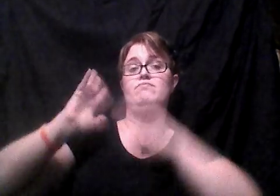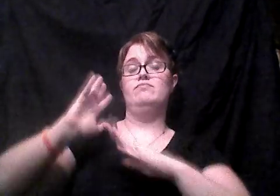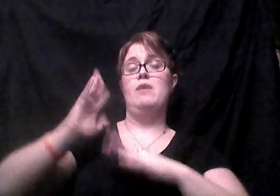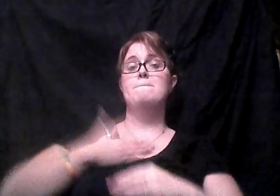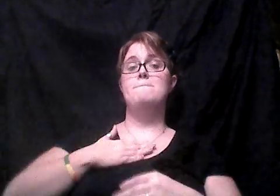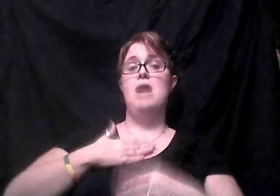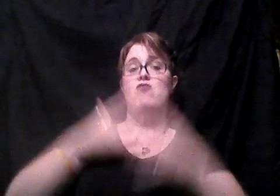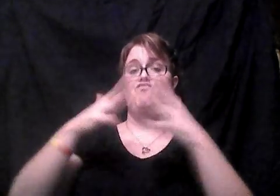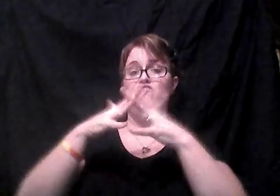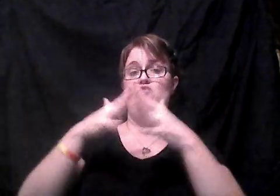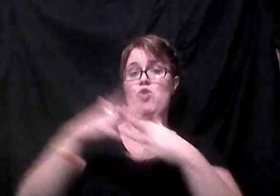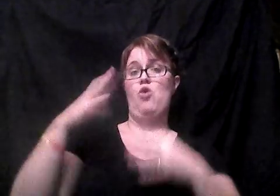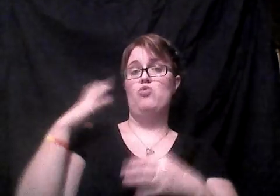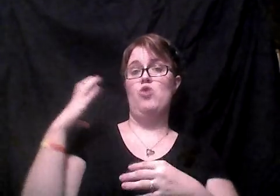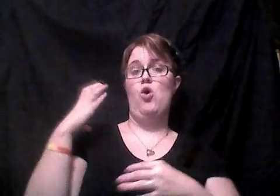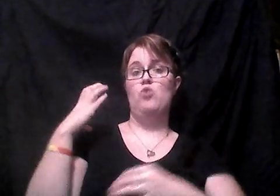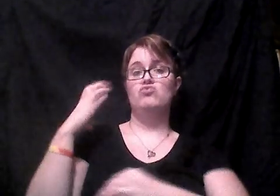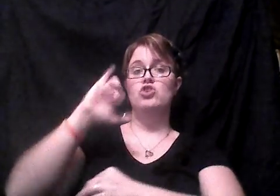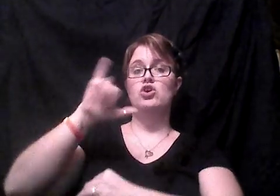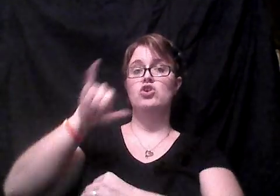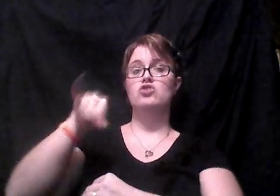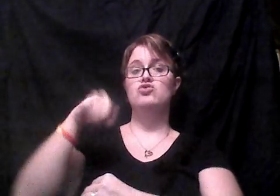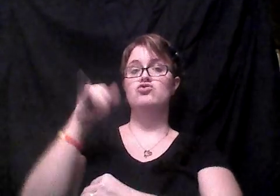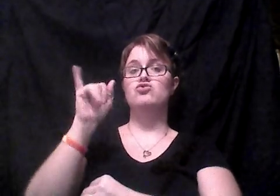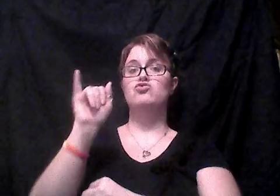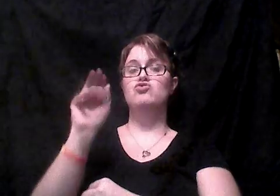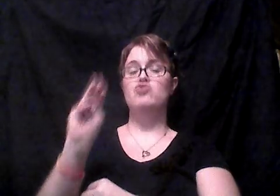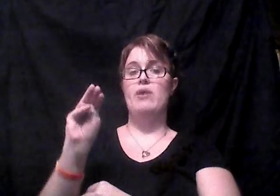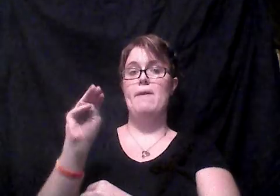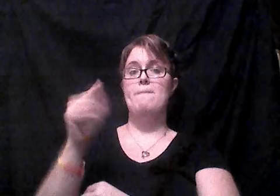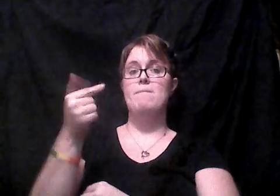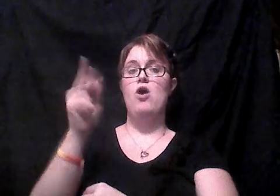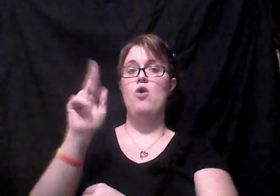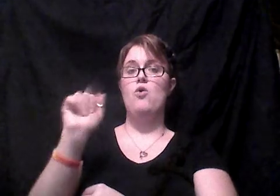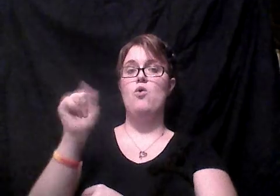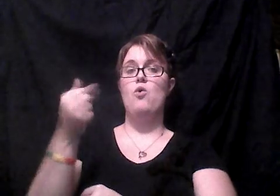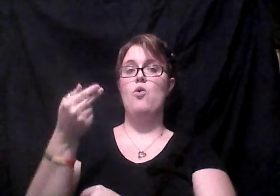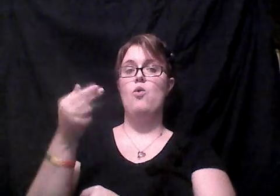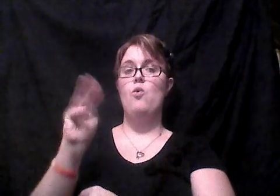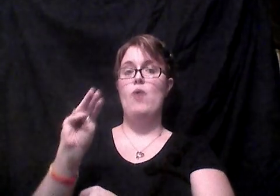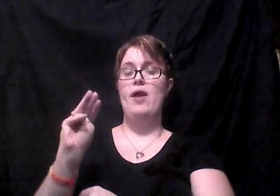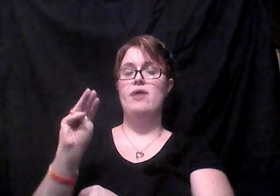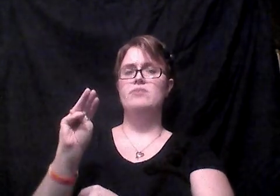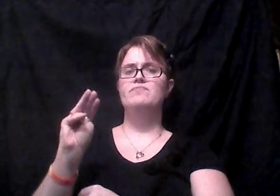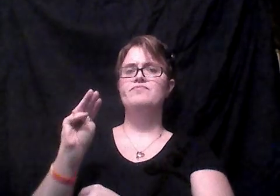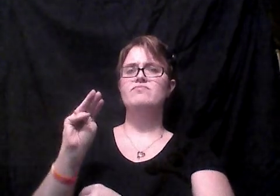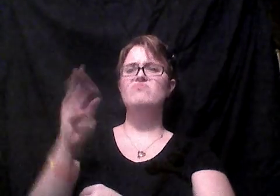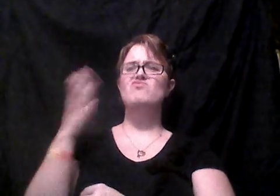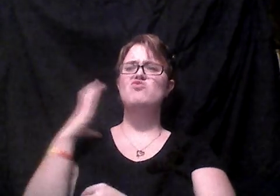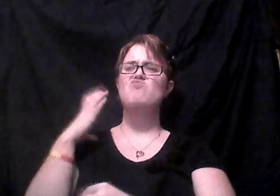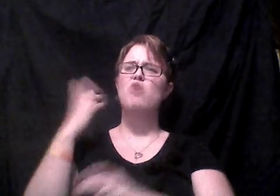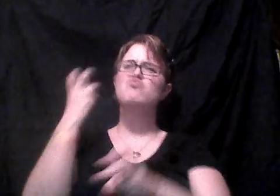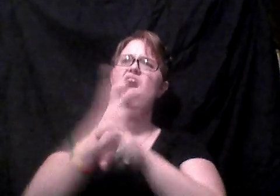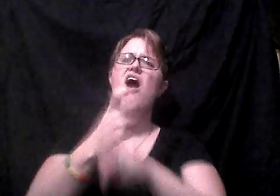school. When I was at a practice, he rode me all practice. You know, you're doing it wrong, go back, do it again. You're sloughing